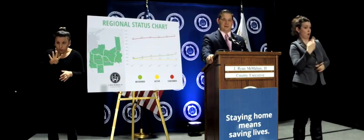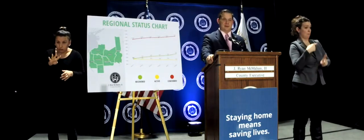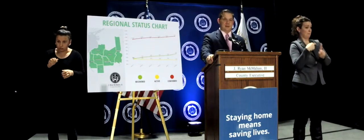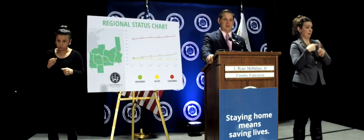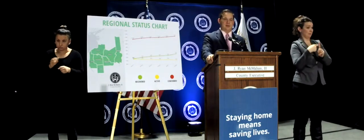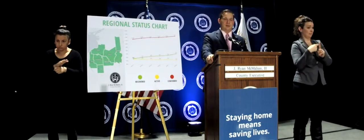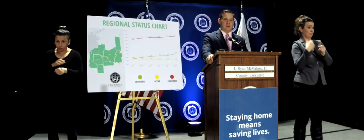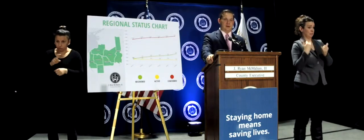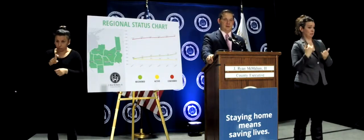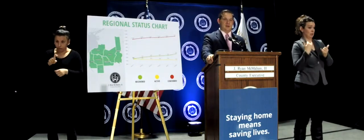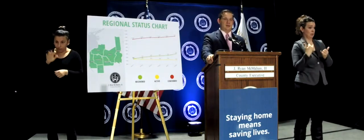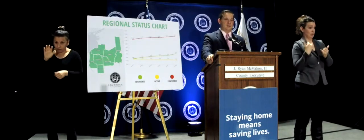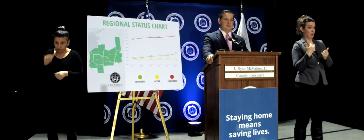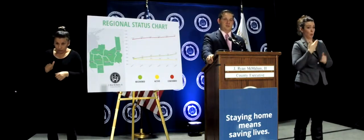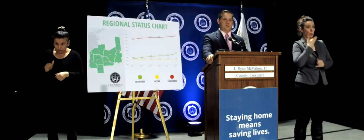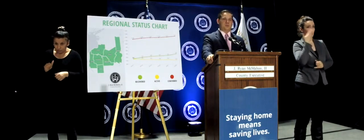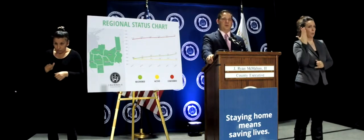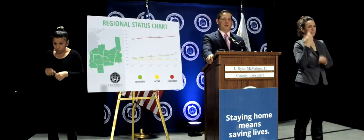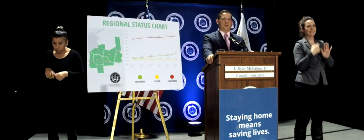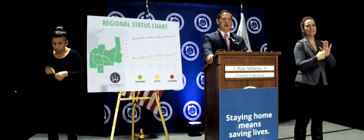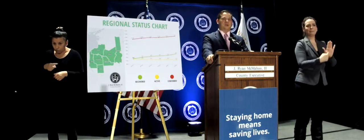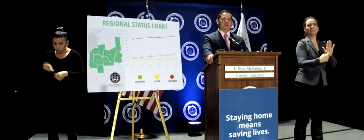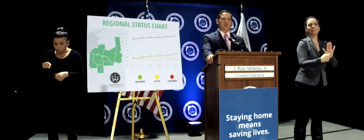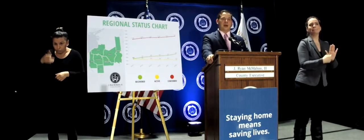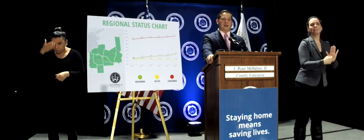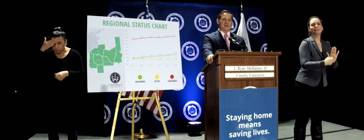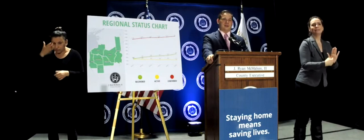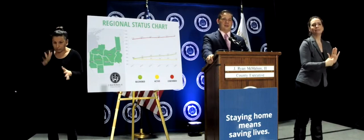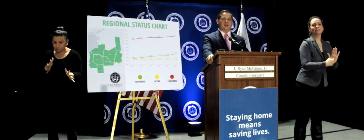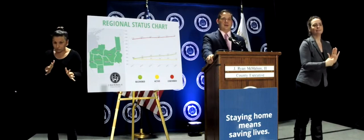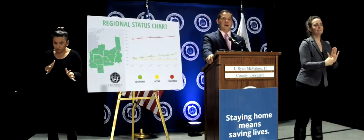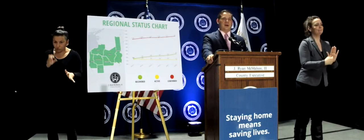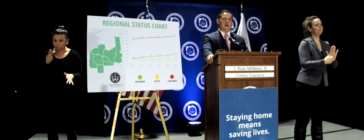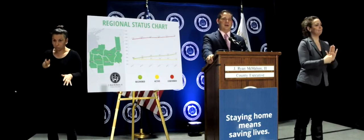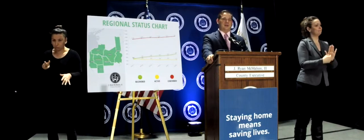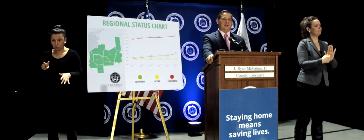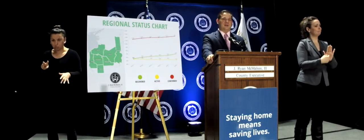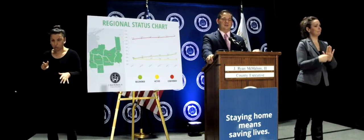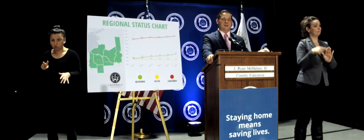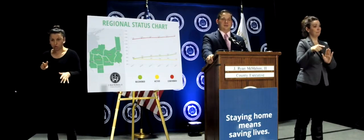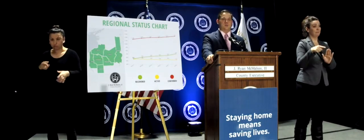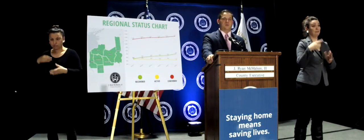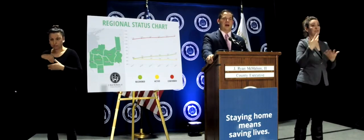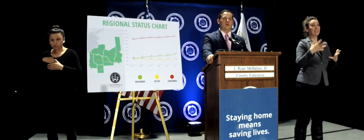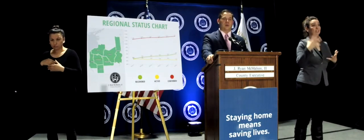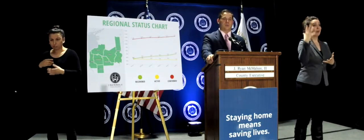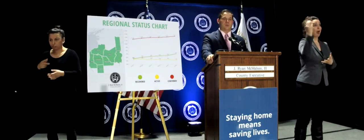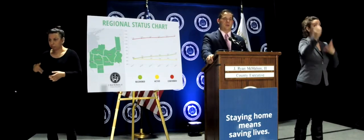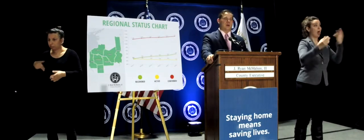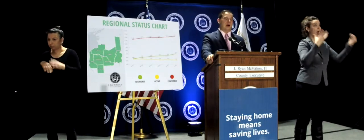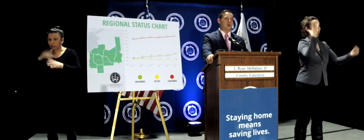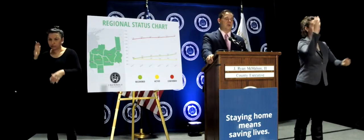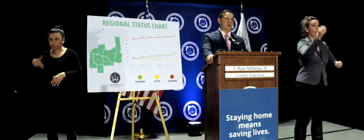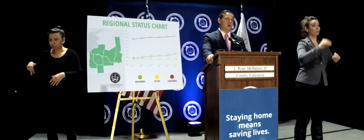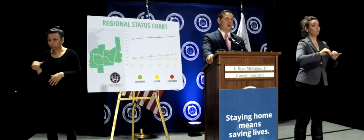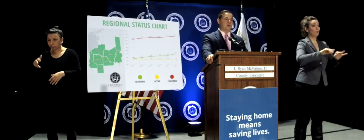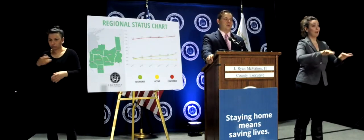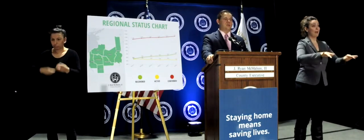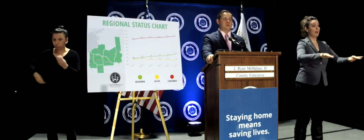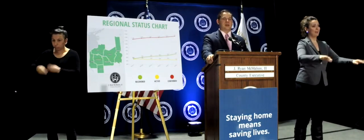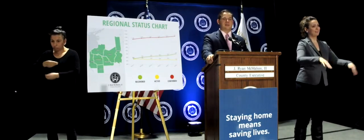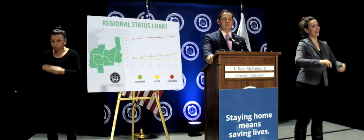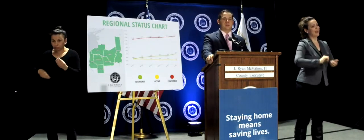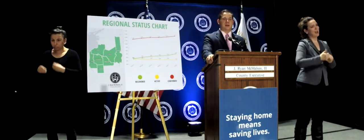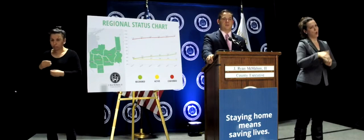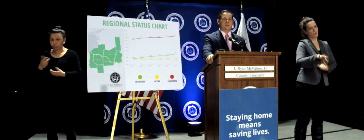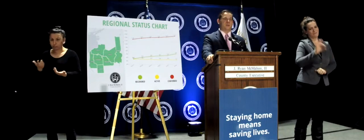asymptomatic. Okay, so these people could have been out spreading this. We found them. How do we know that